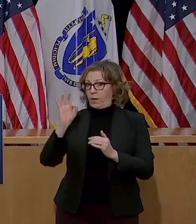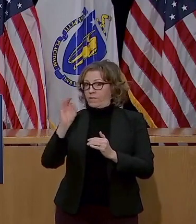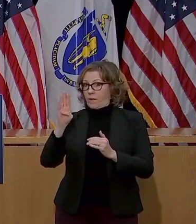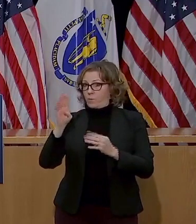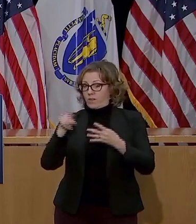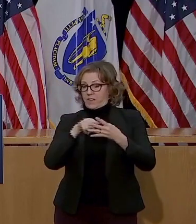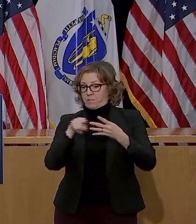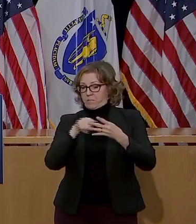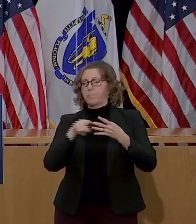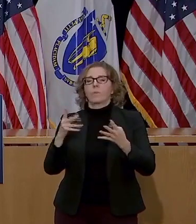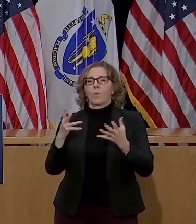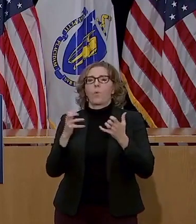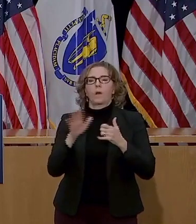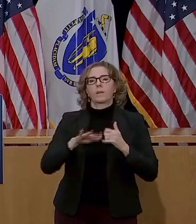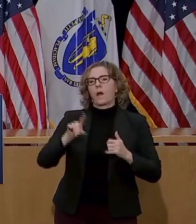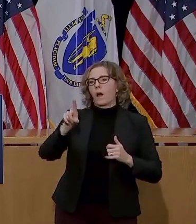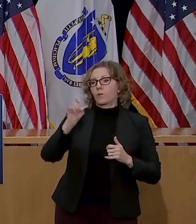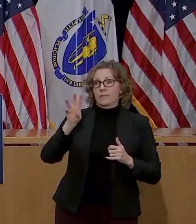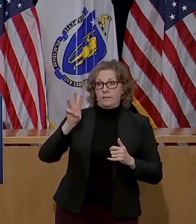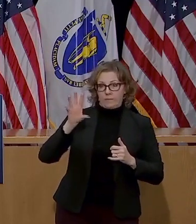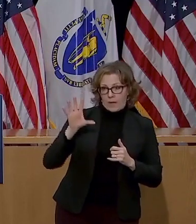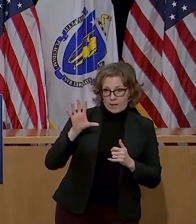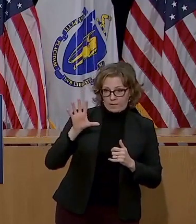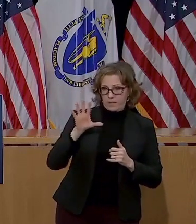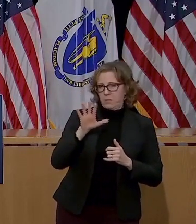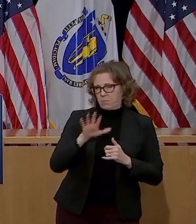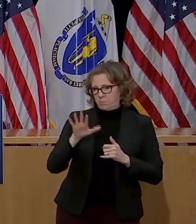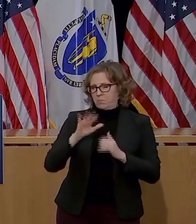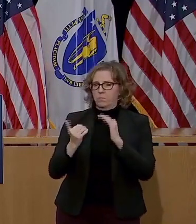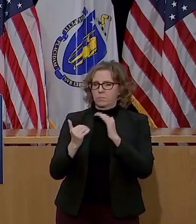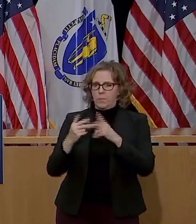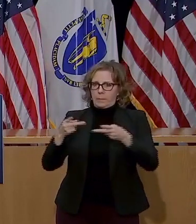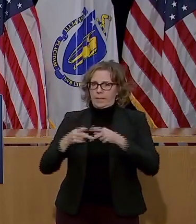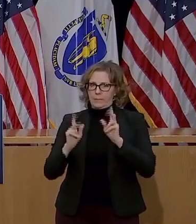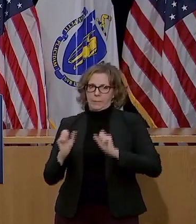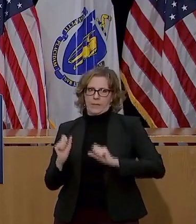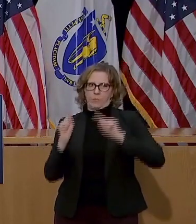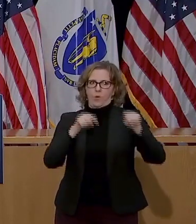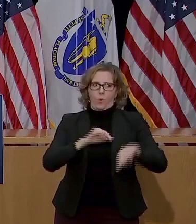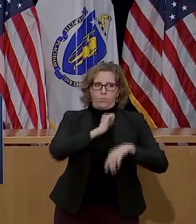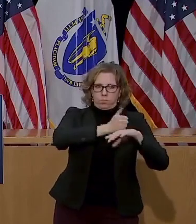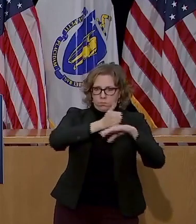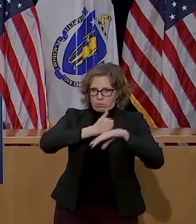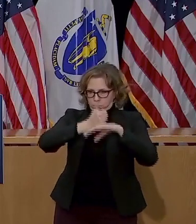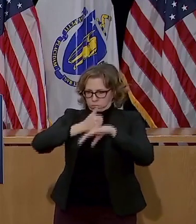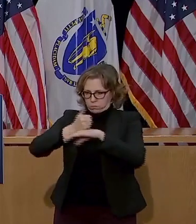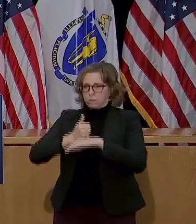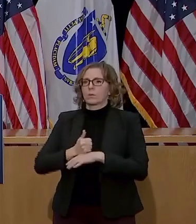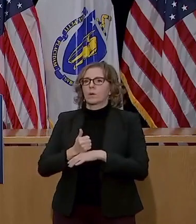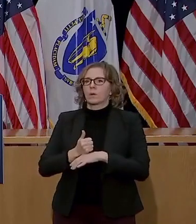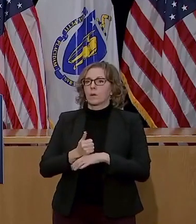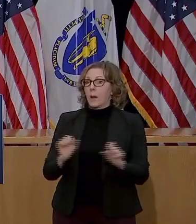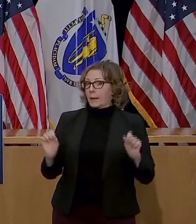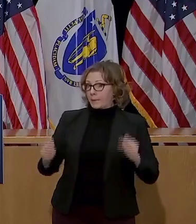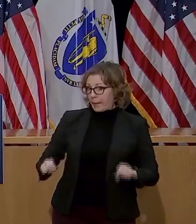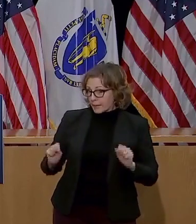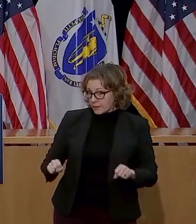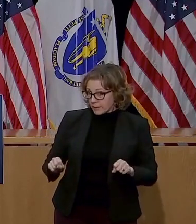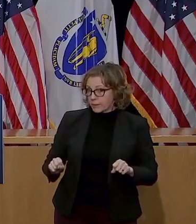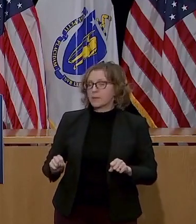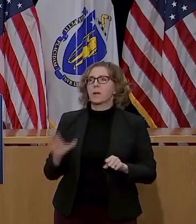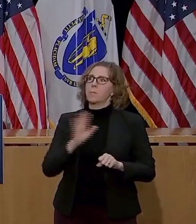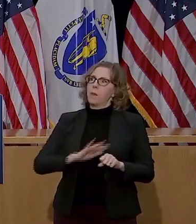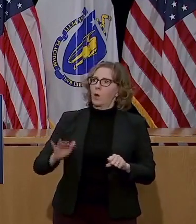available vaccination sites with the capacity to administer 305,000 vaccines per